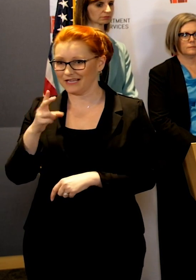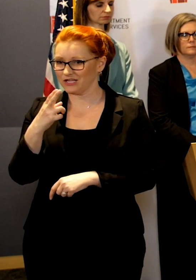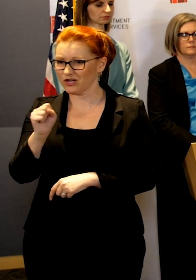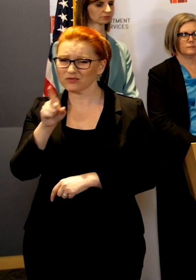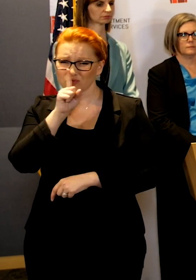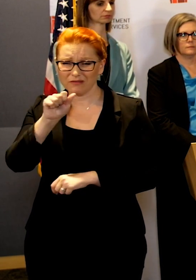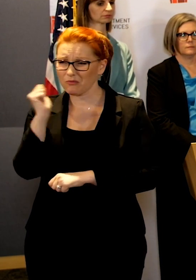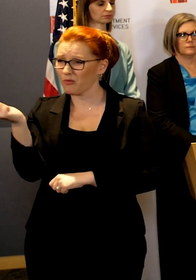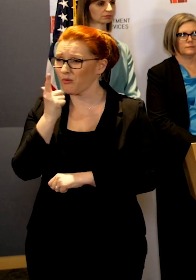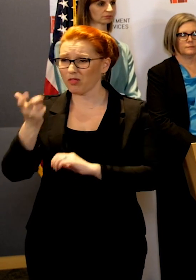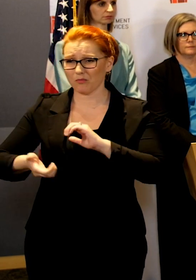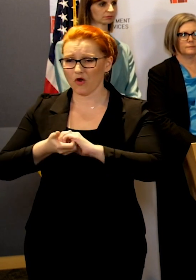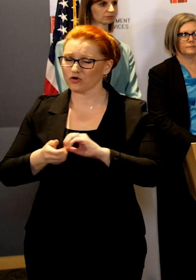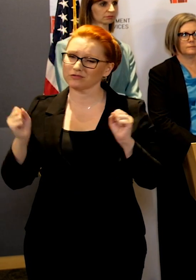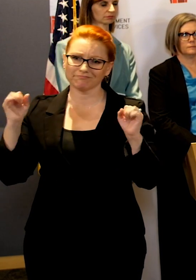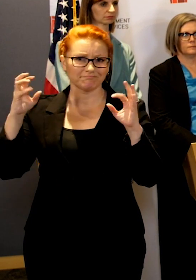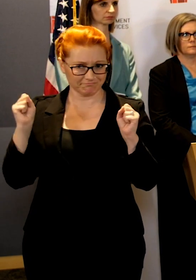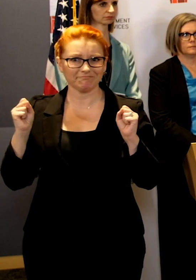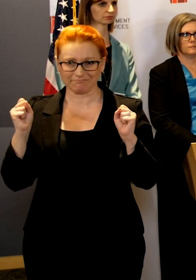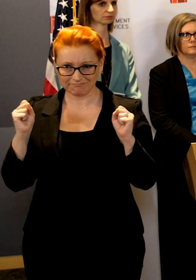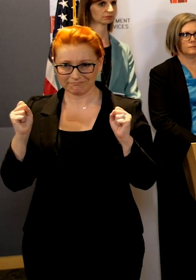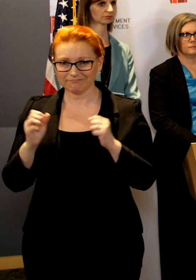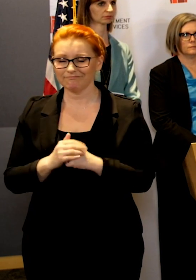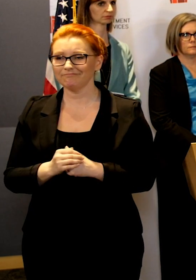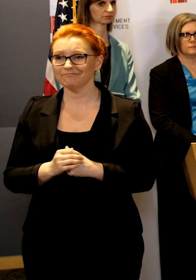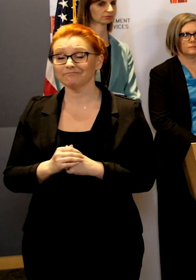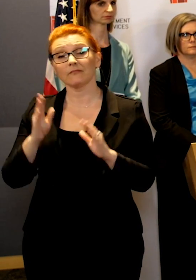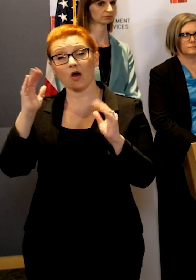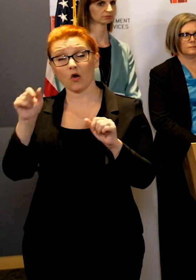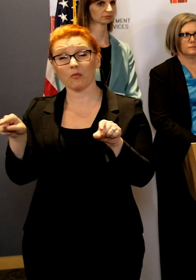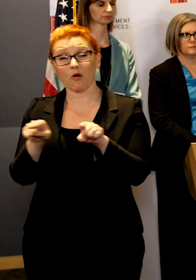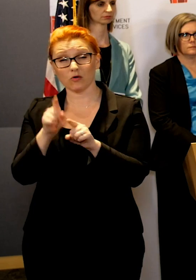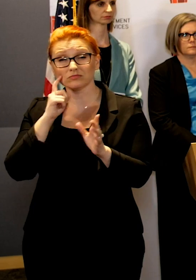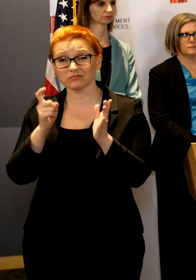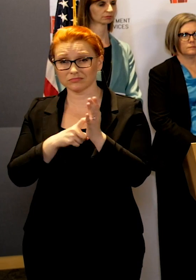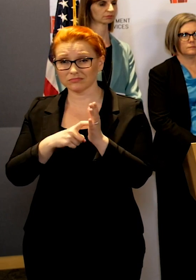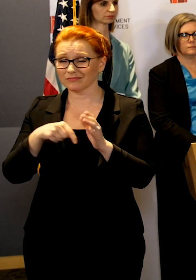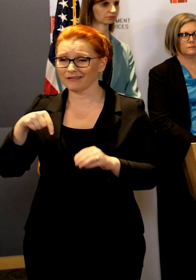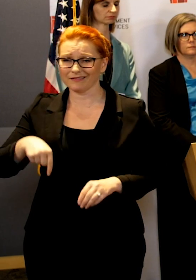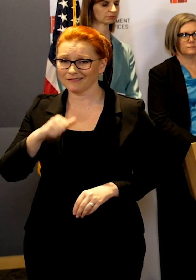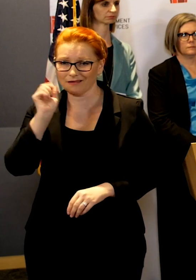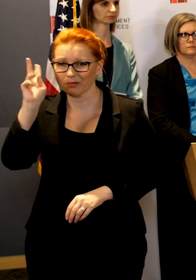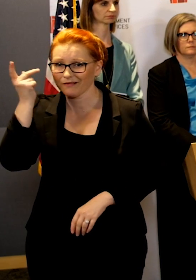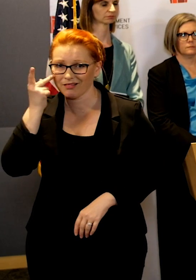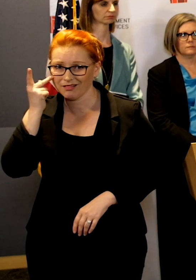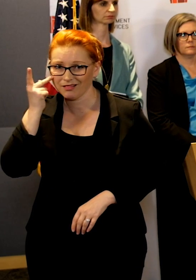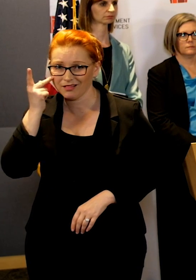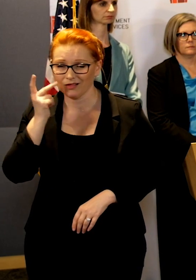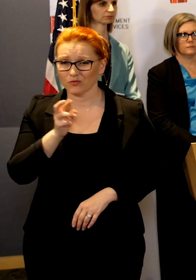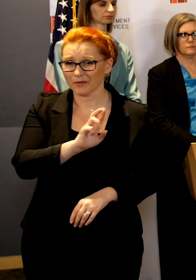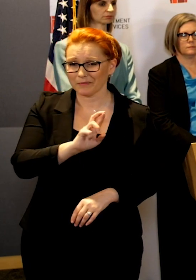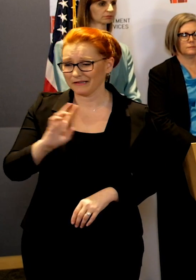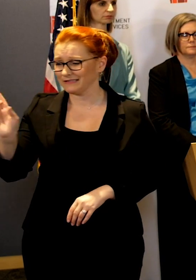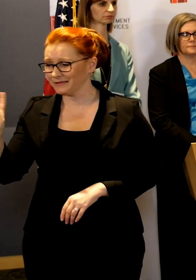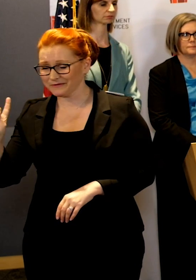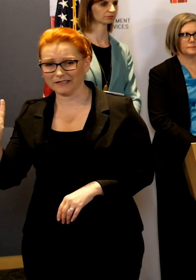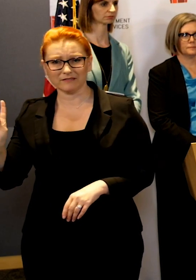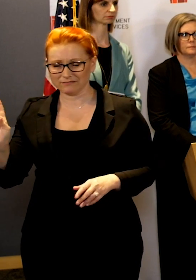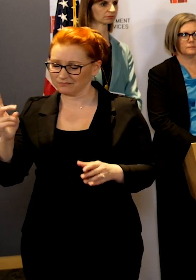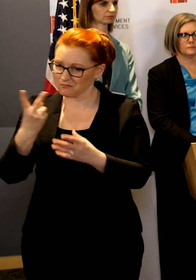of our partners. I hope you can also see that this is bipartisan. It's actually